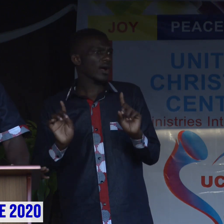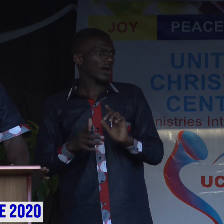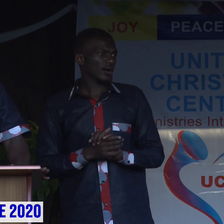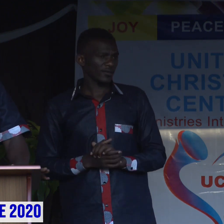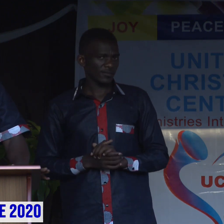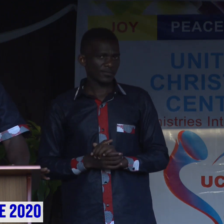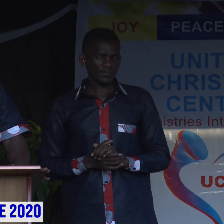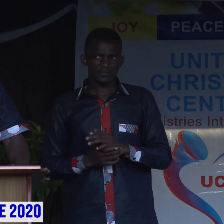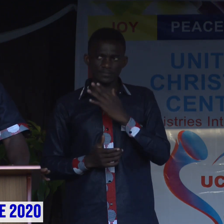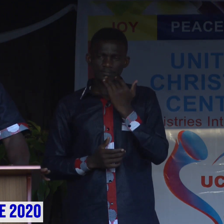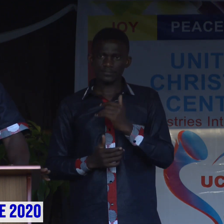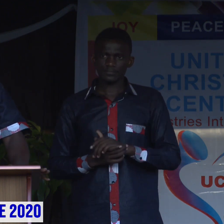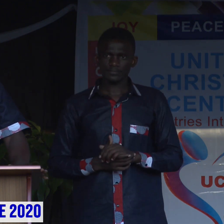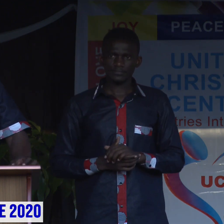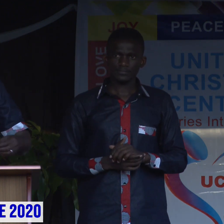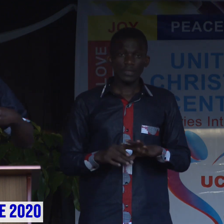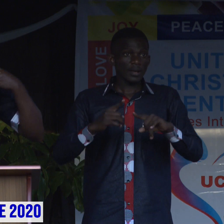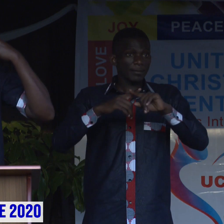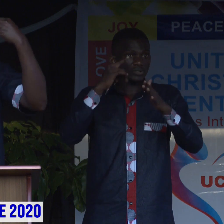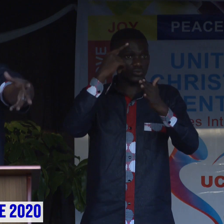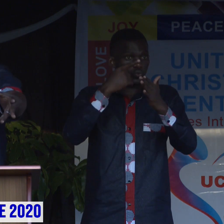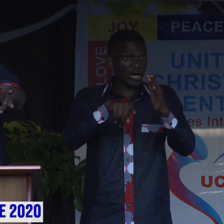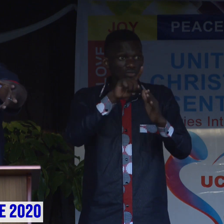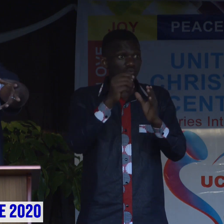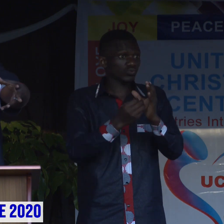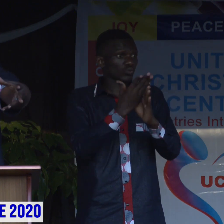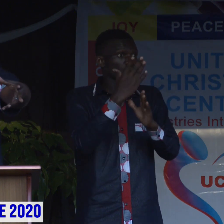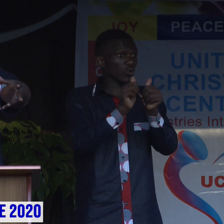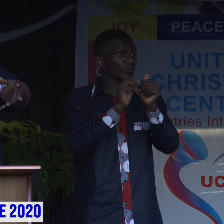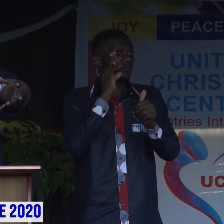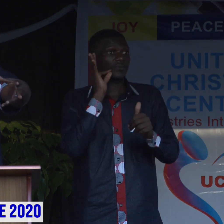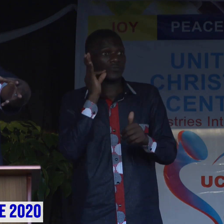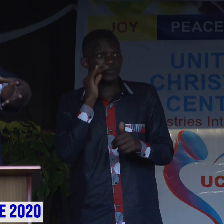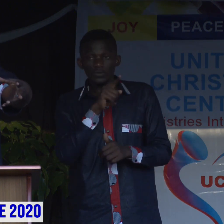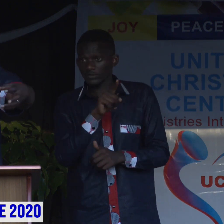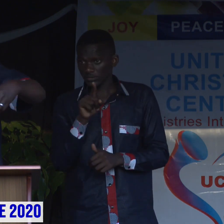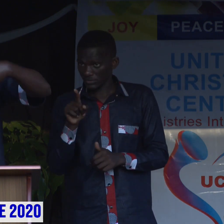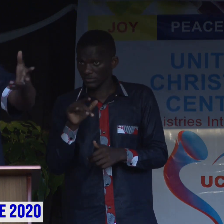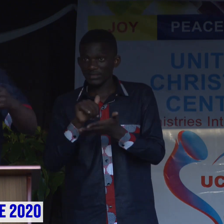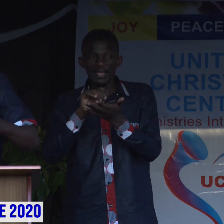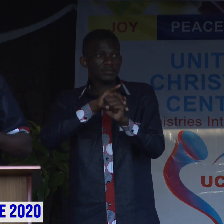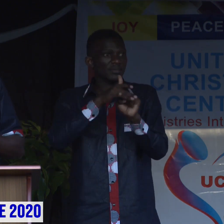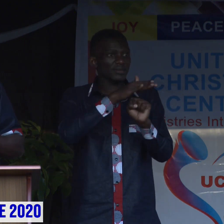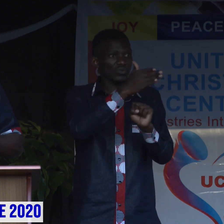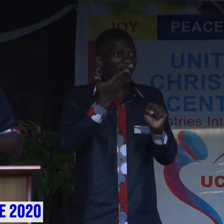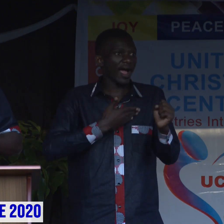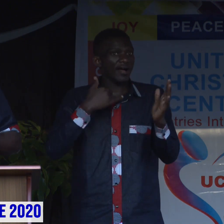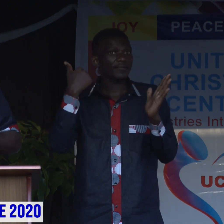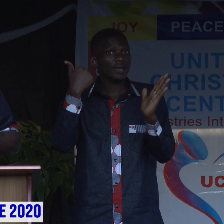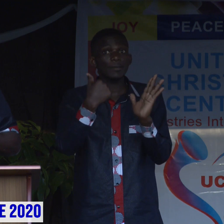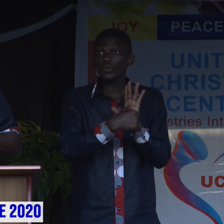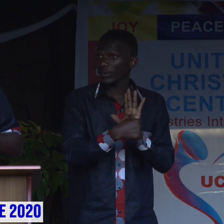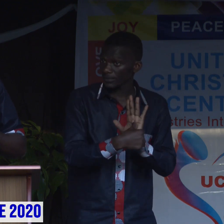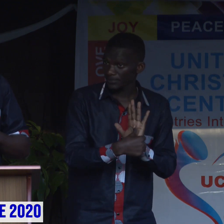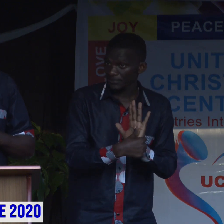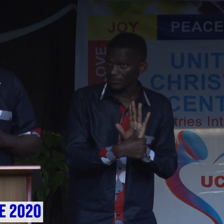what enters you that makes you evil. Na echibala chobala. But the fruit that you bear. Chechikuletera obuzibu. Is what brings